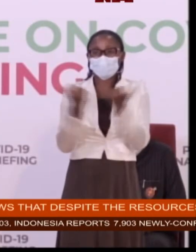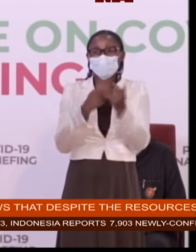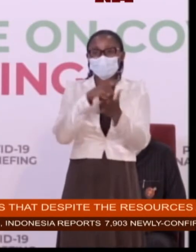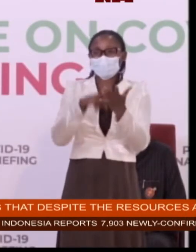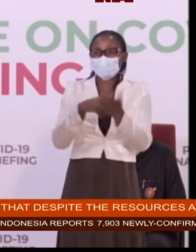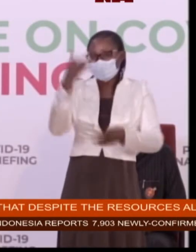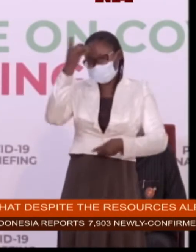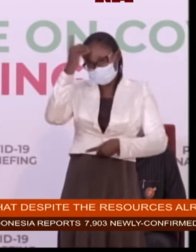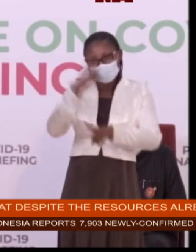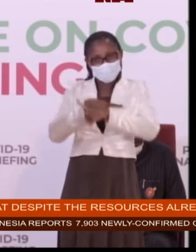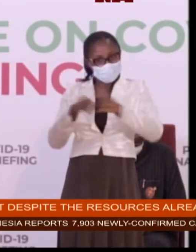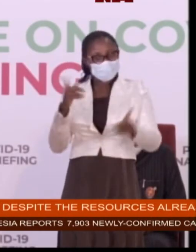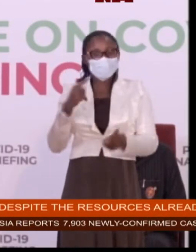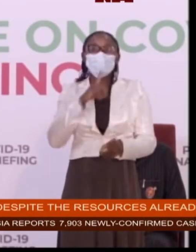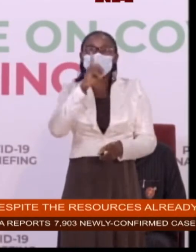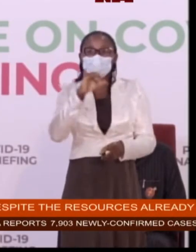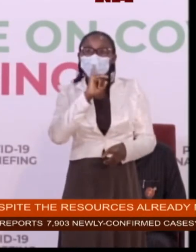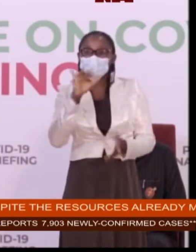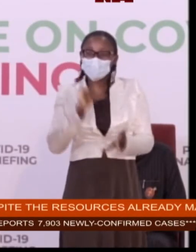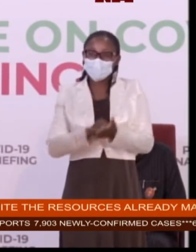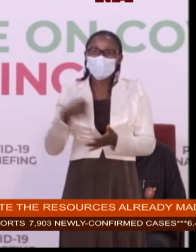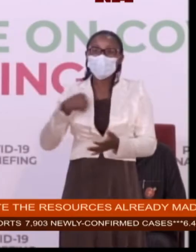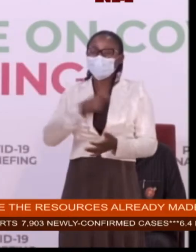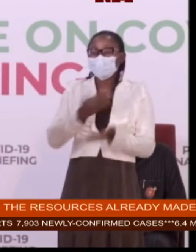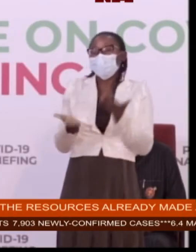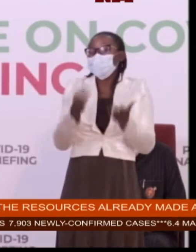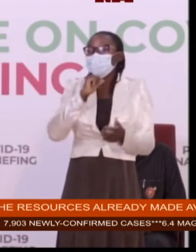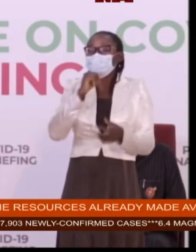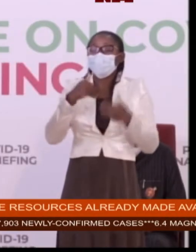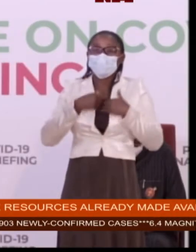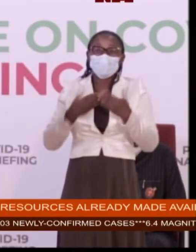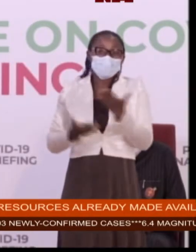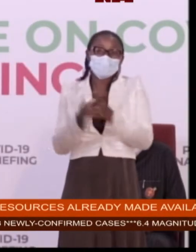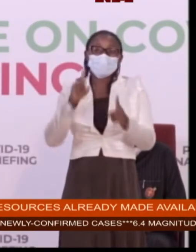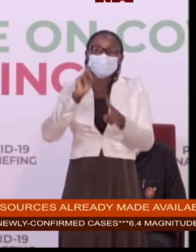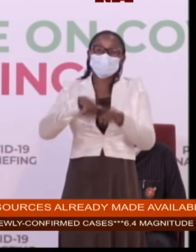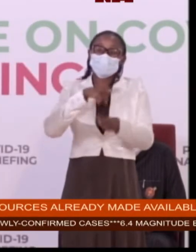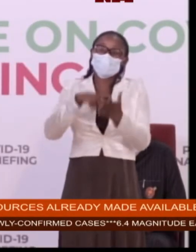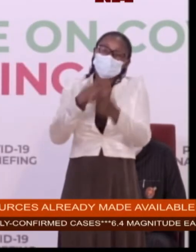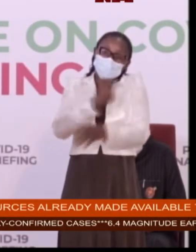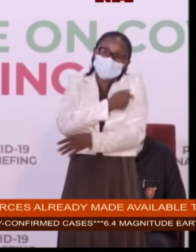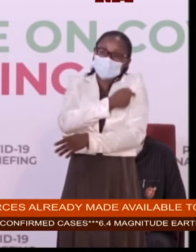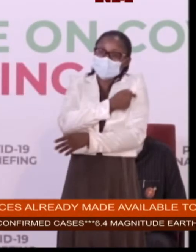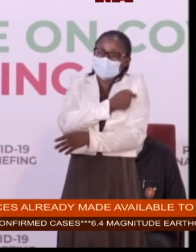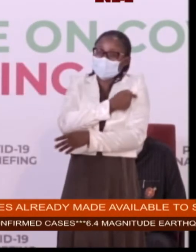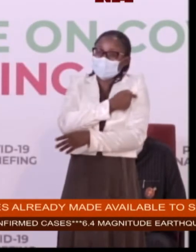disease. But the reality is that we will not have access to these vaccines